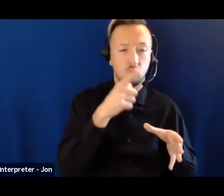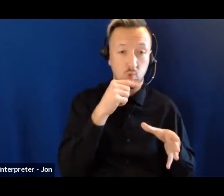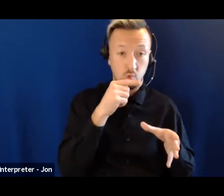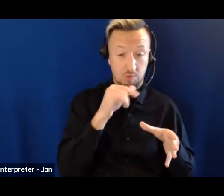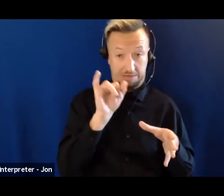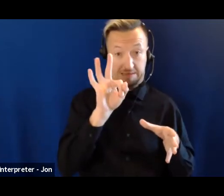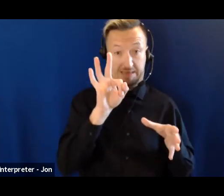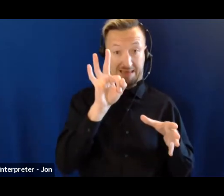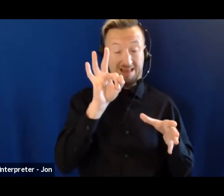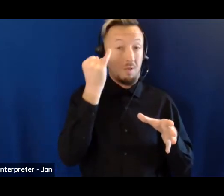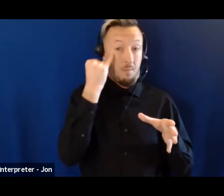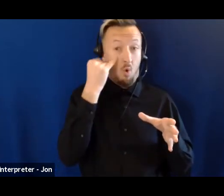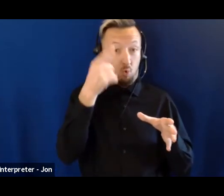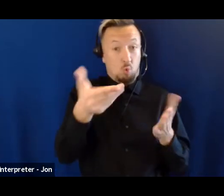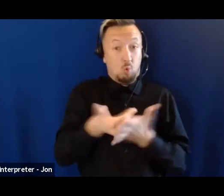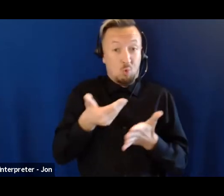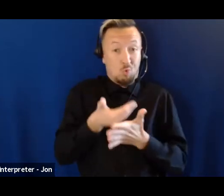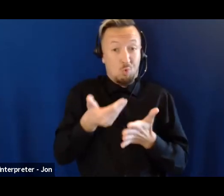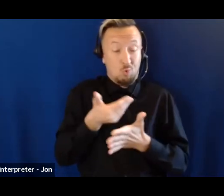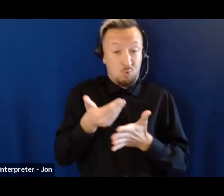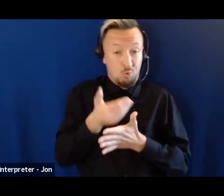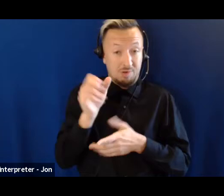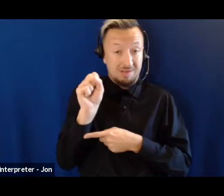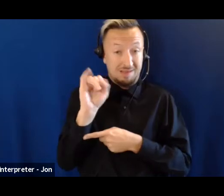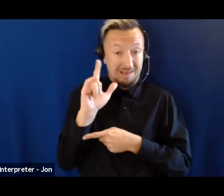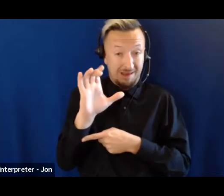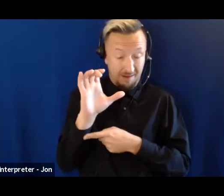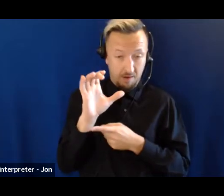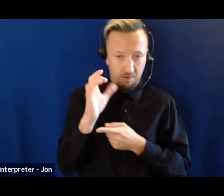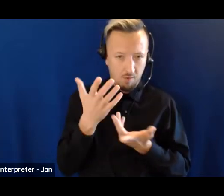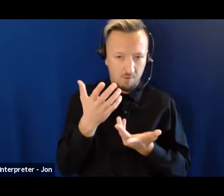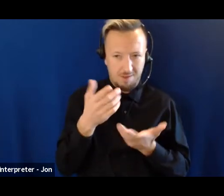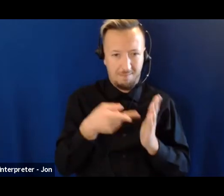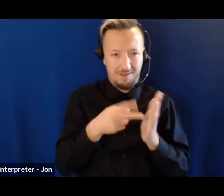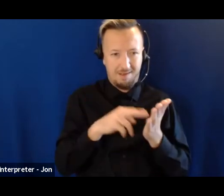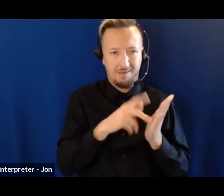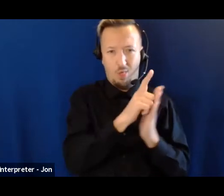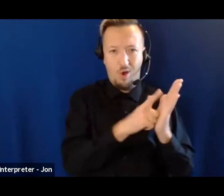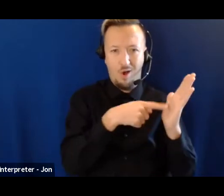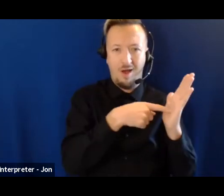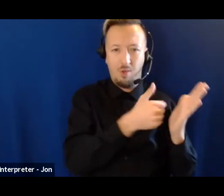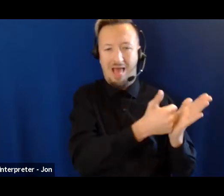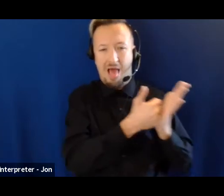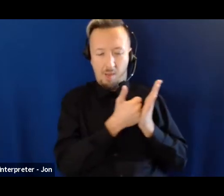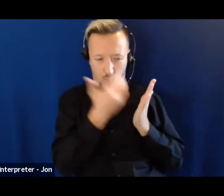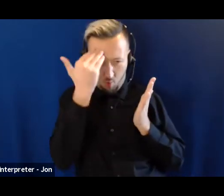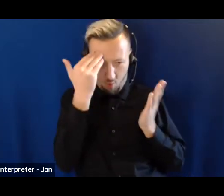directions. This is your go-to. And there's lots of webinars and